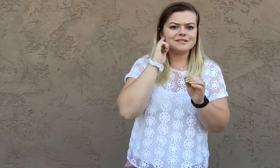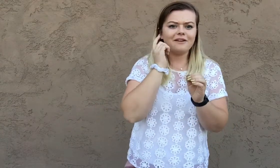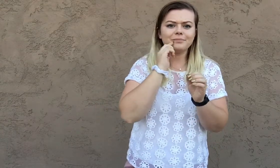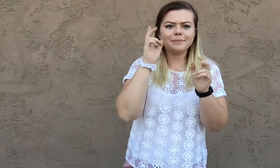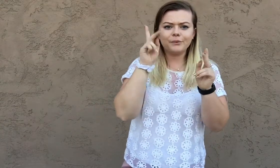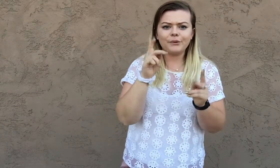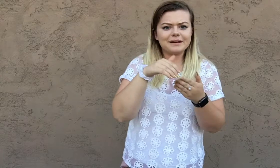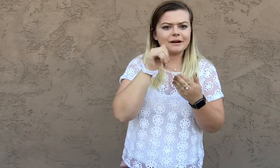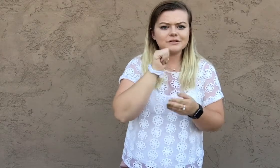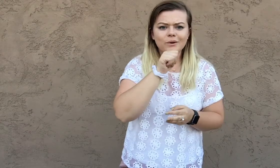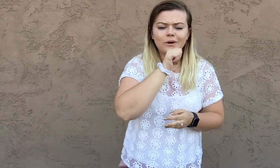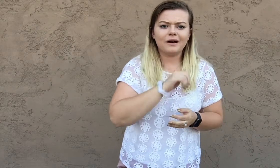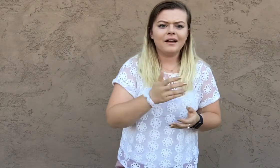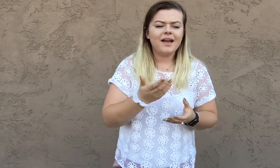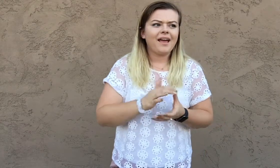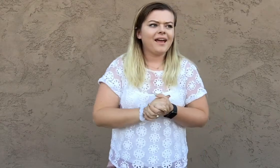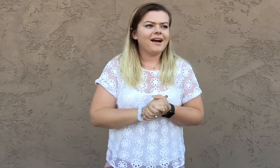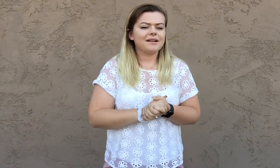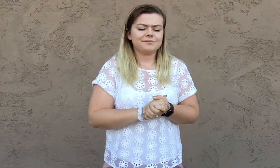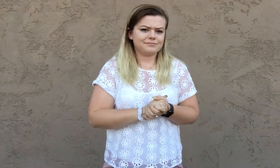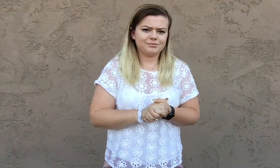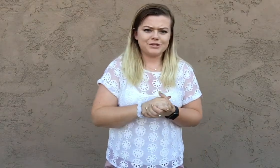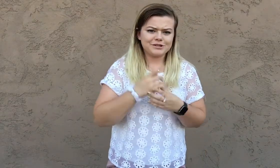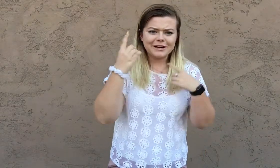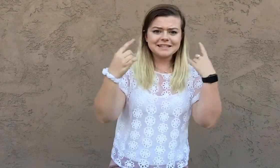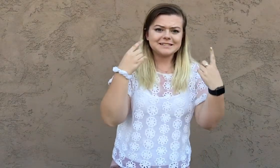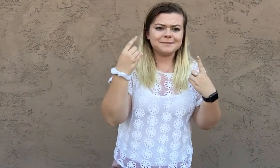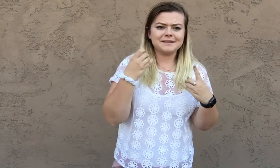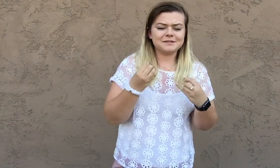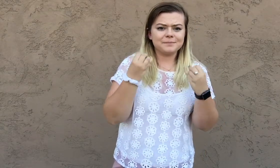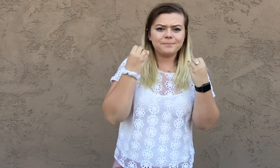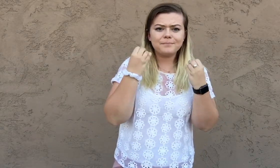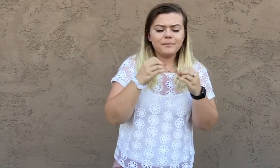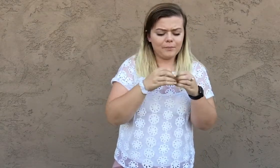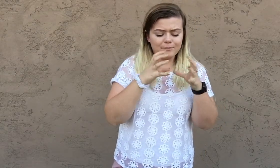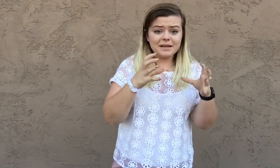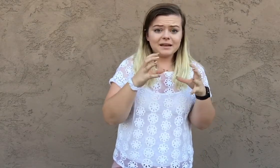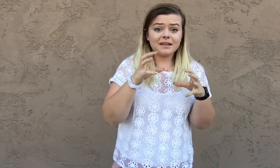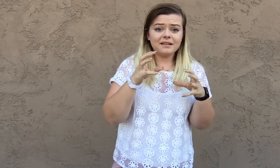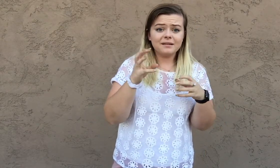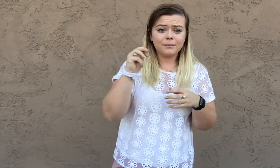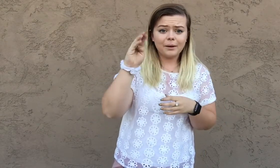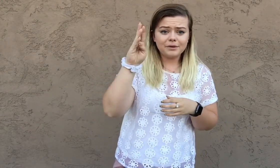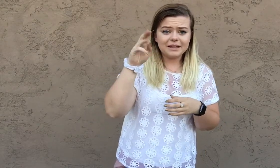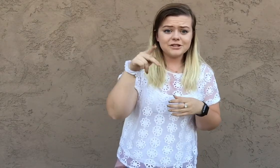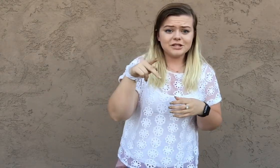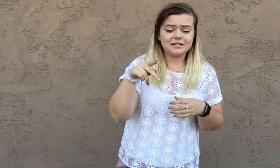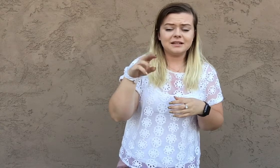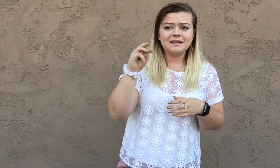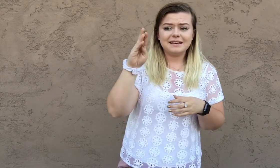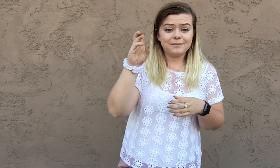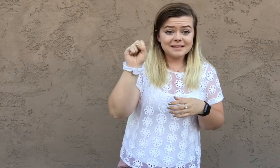deaf people in Arizona, which is crazy because there's a big population in